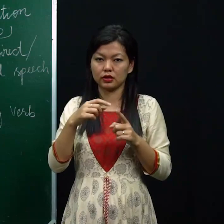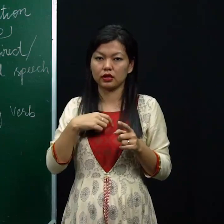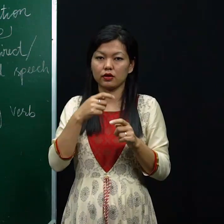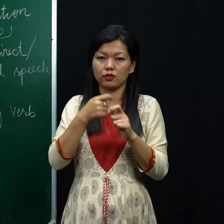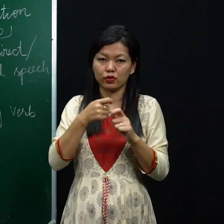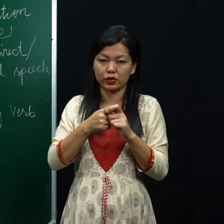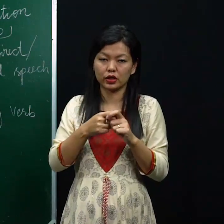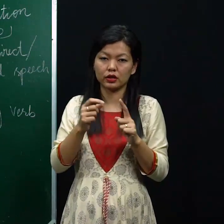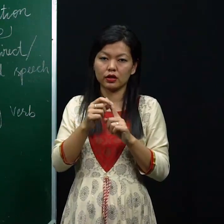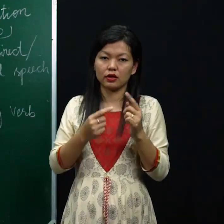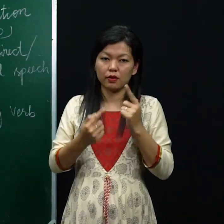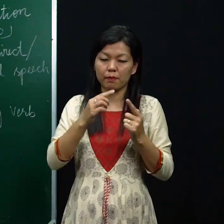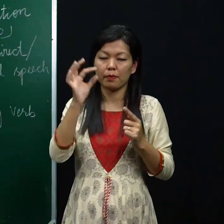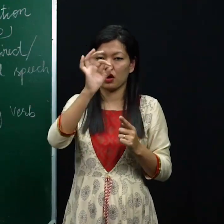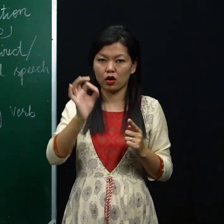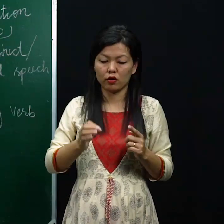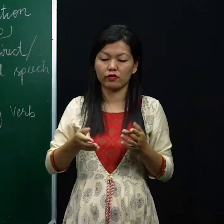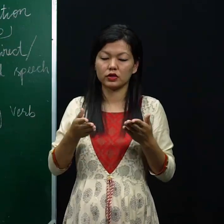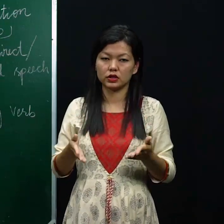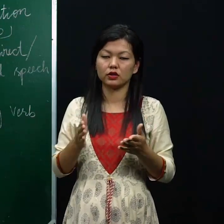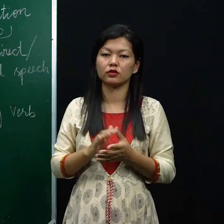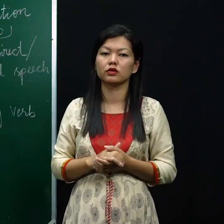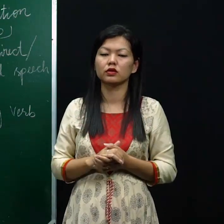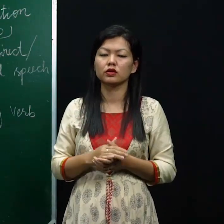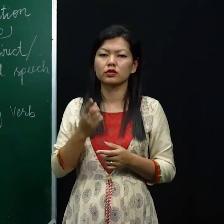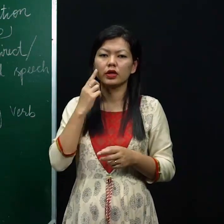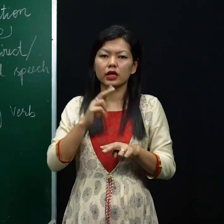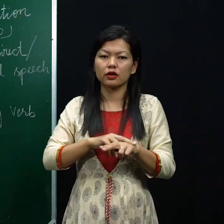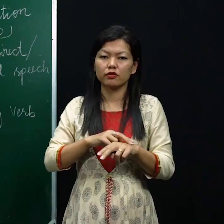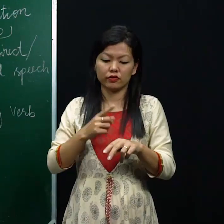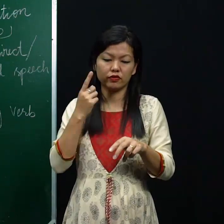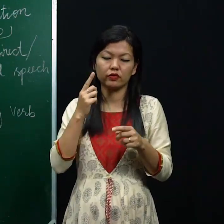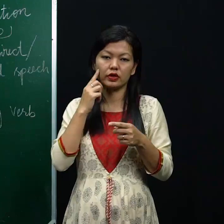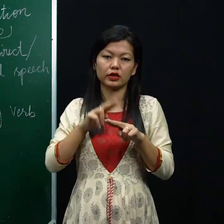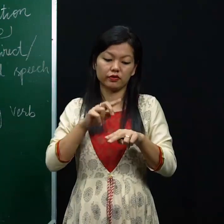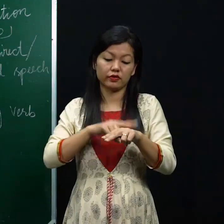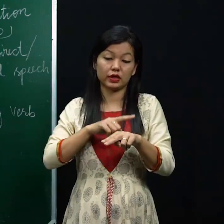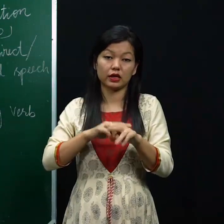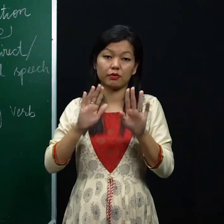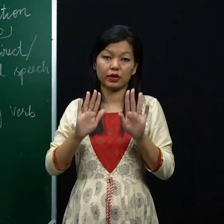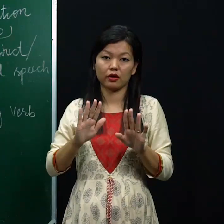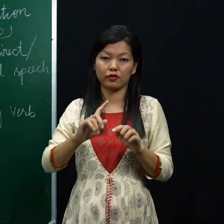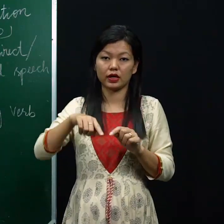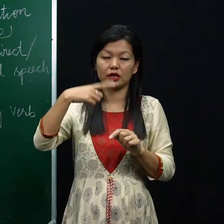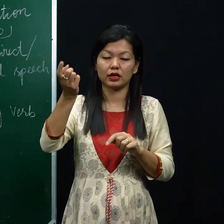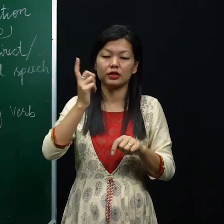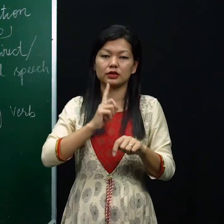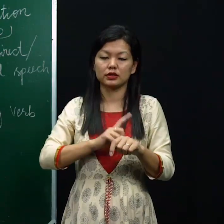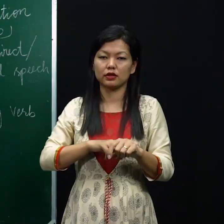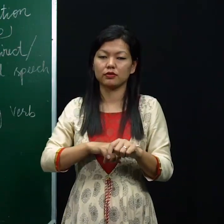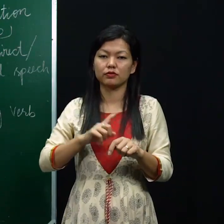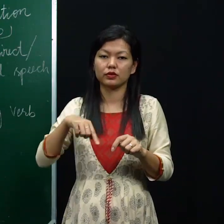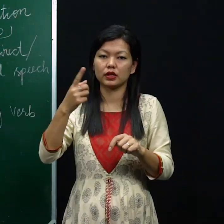time in the next class, I will touch a little bit on these exercises again, but I would expect you to read that. Because today will be changed to that